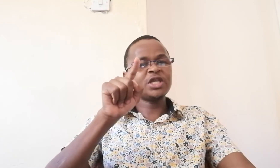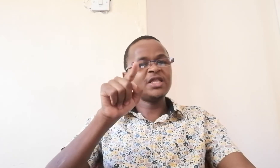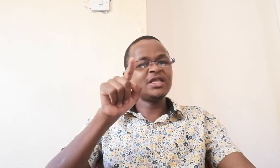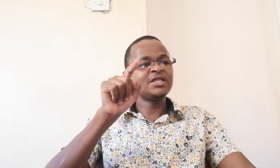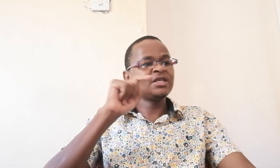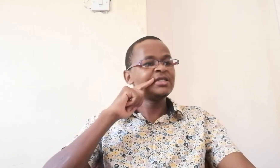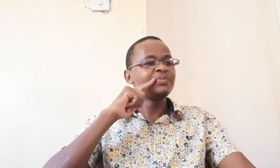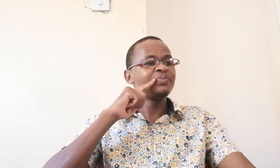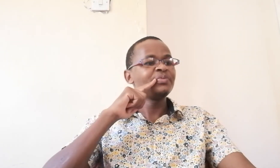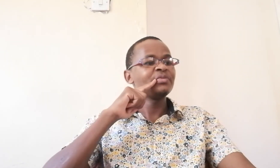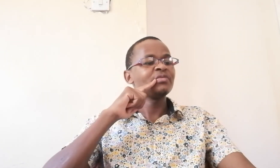Photosynthesis.